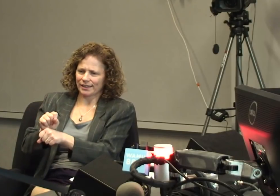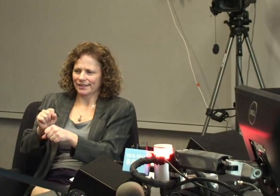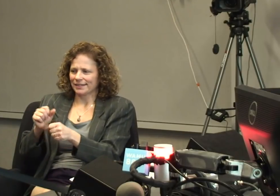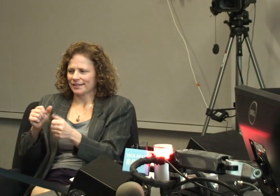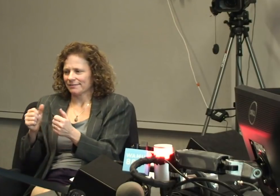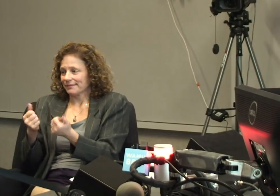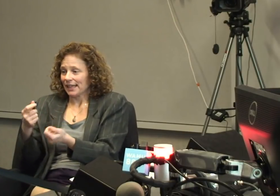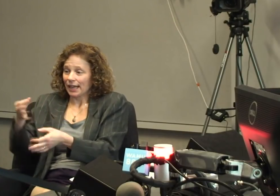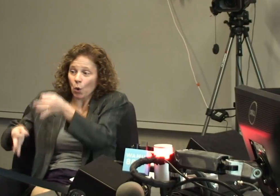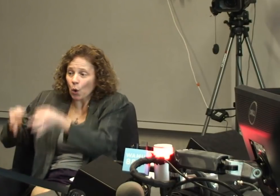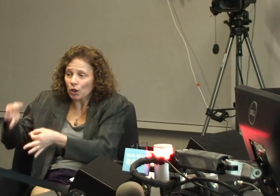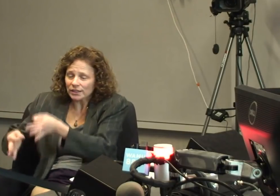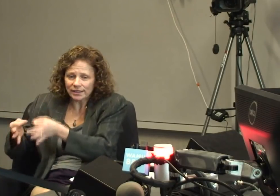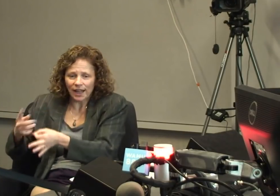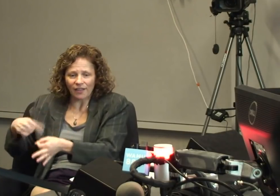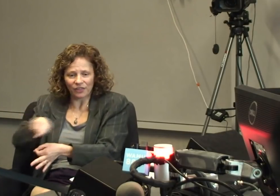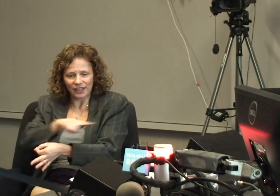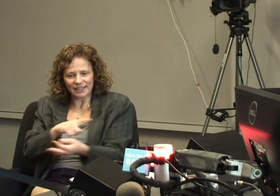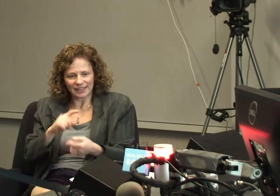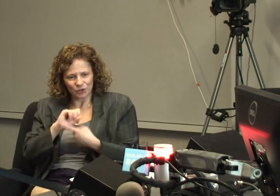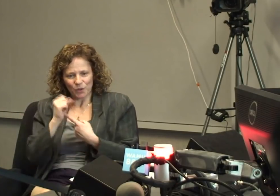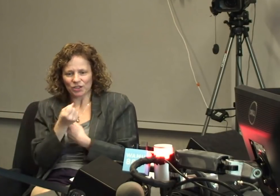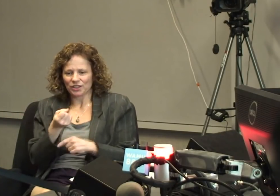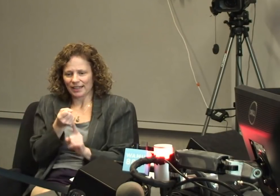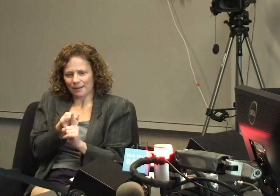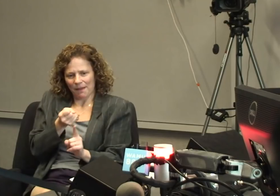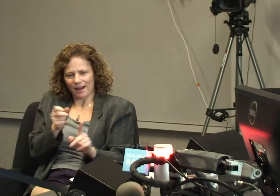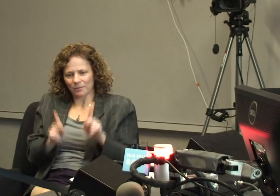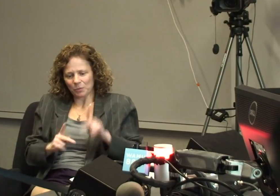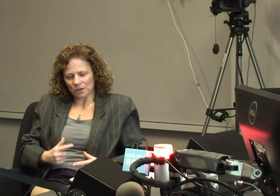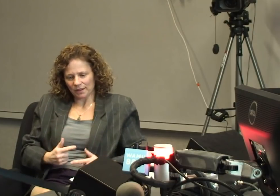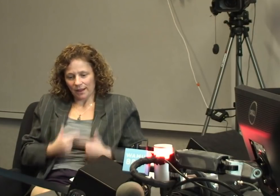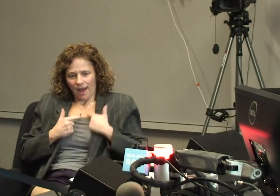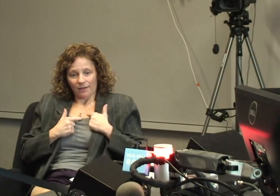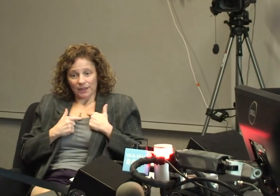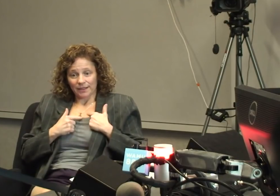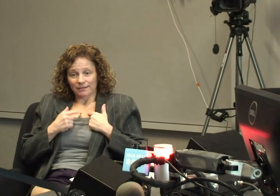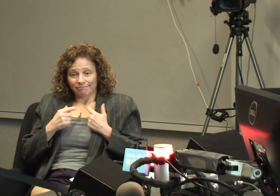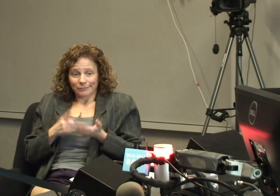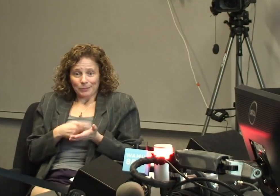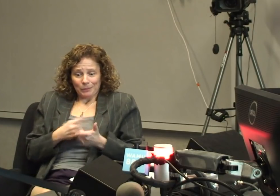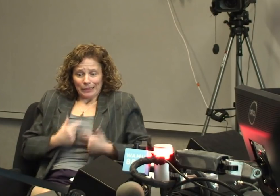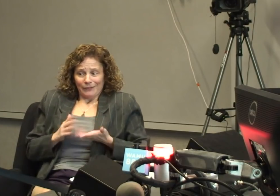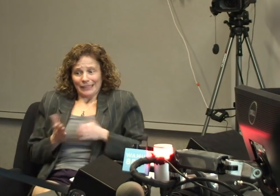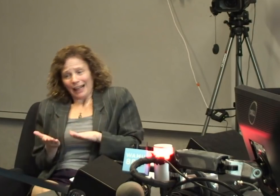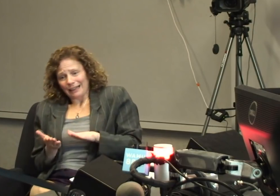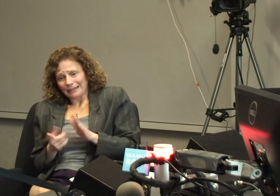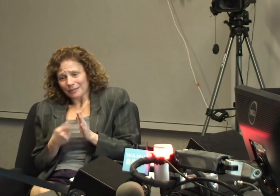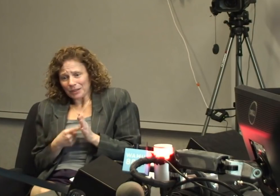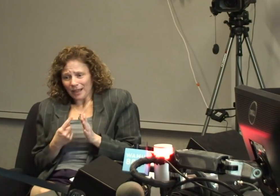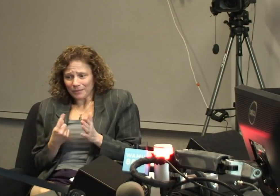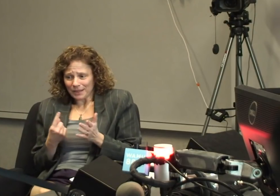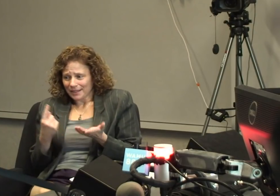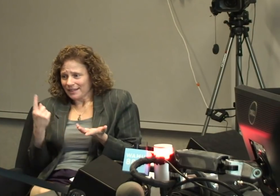for a number of years as well as in their places of employment or the courthouse. these kinds of situations impacts people's daily lives. They can be